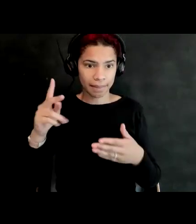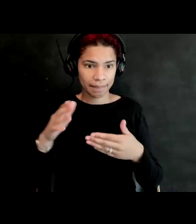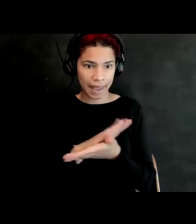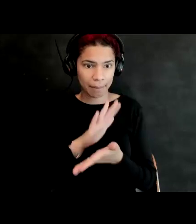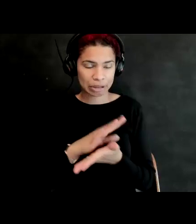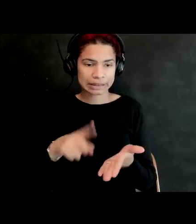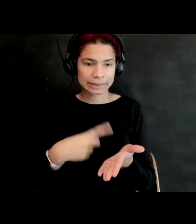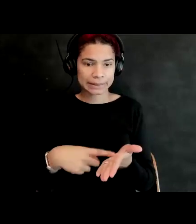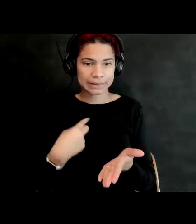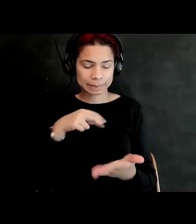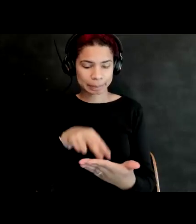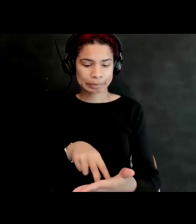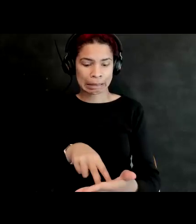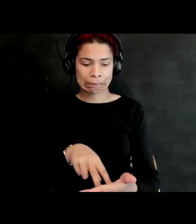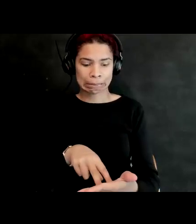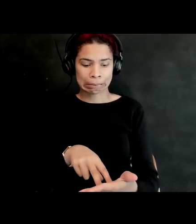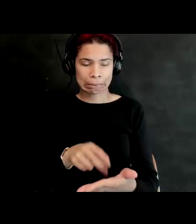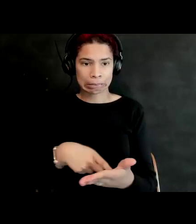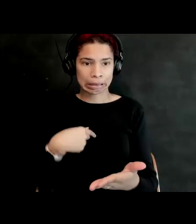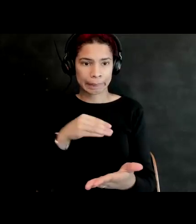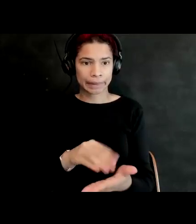going, I was okay. Okay, good.